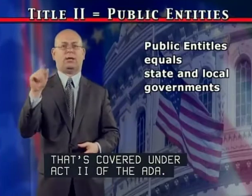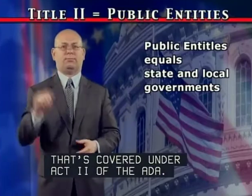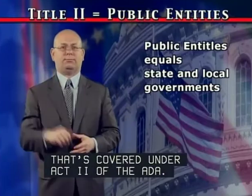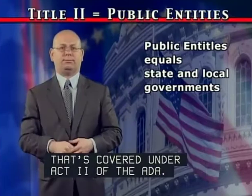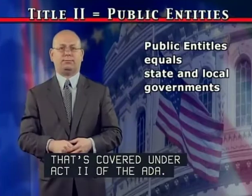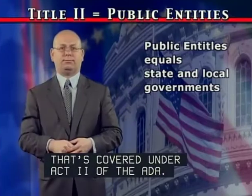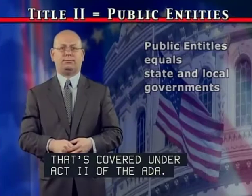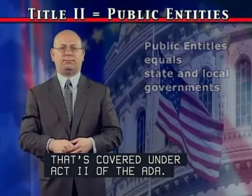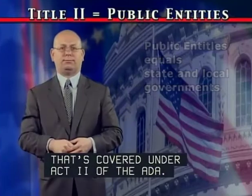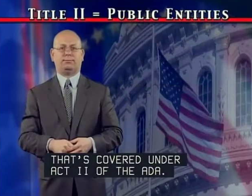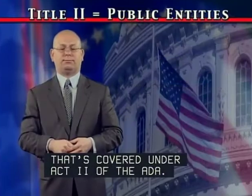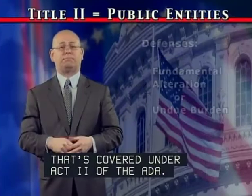of the ADA.